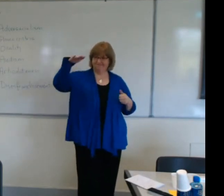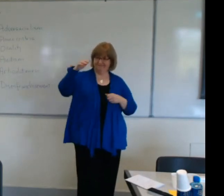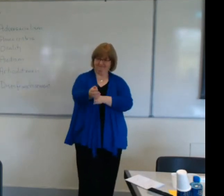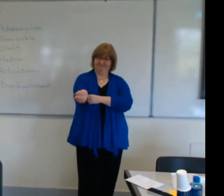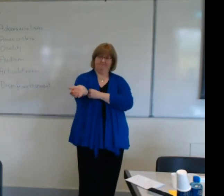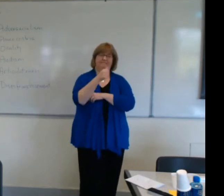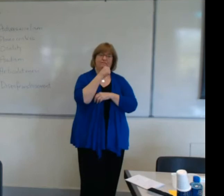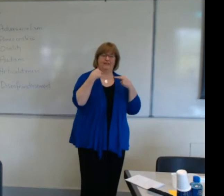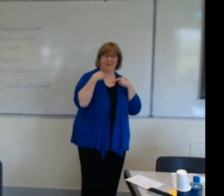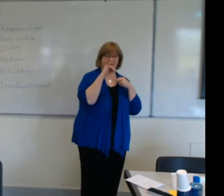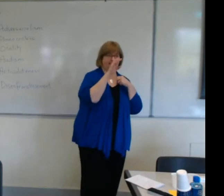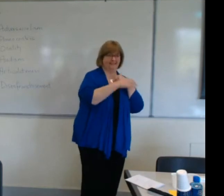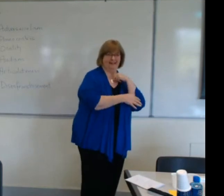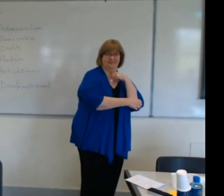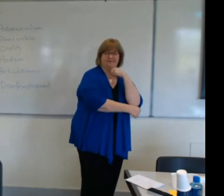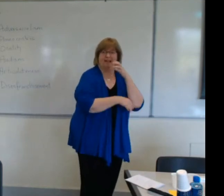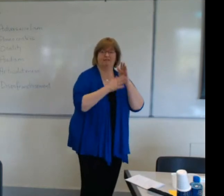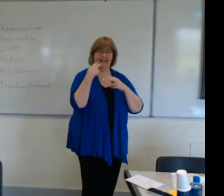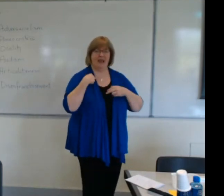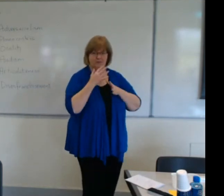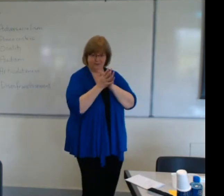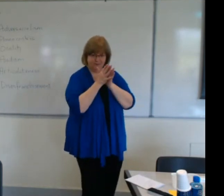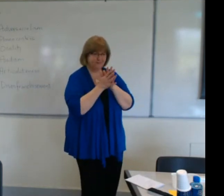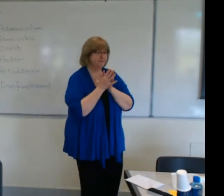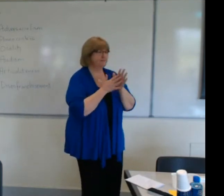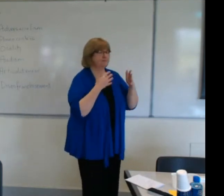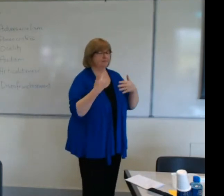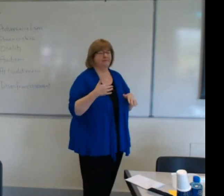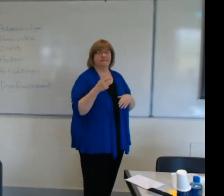I grew up deaf. My first language is Irish Sign Language.